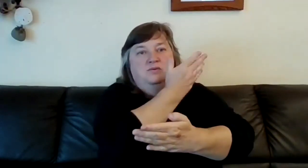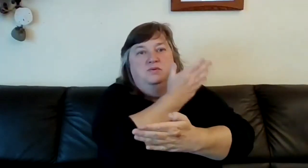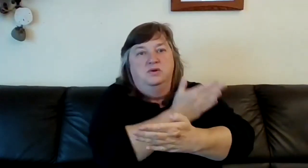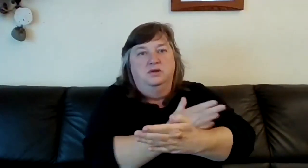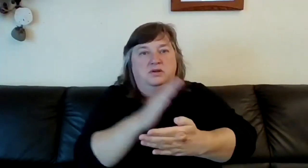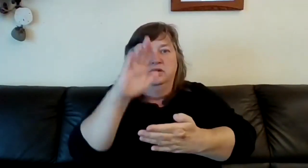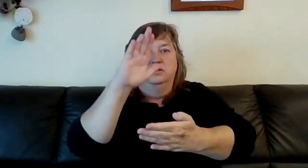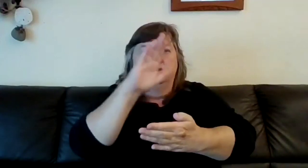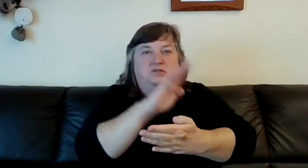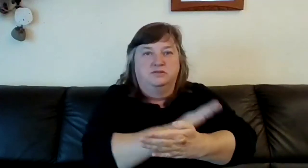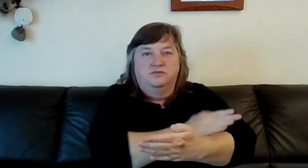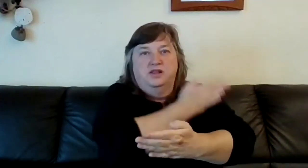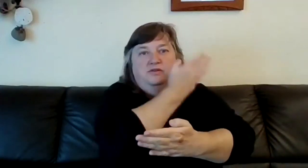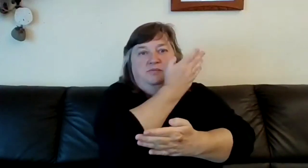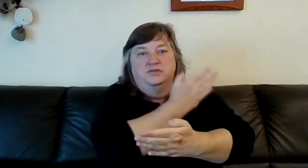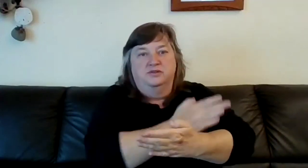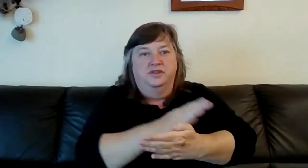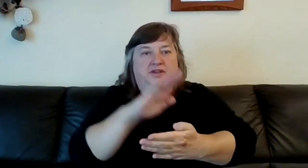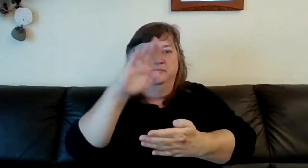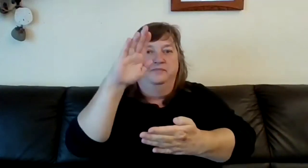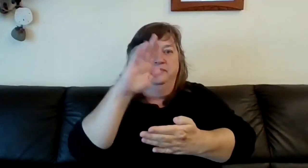you follow a musical thing.